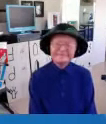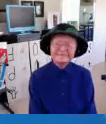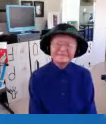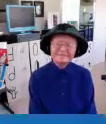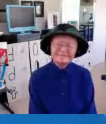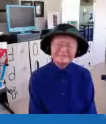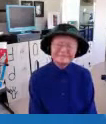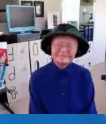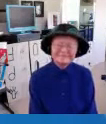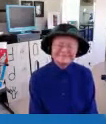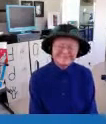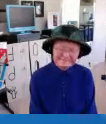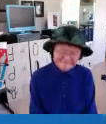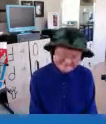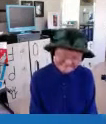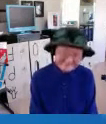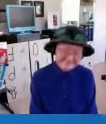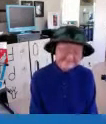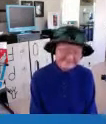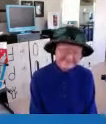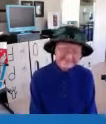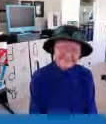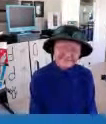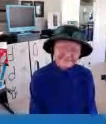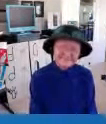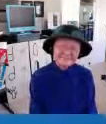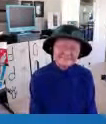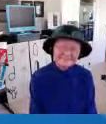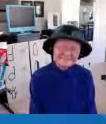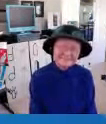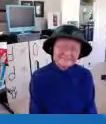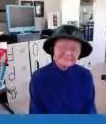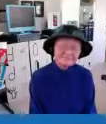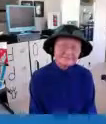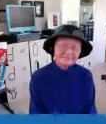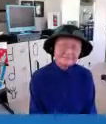in front. Now here's a Portuguese signer.